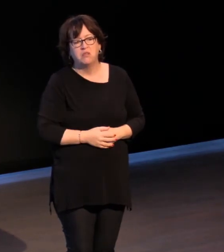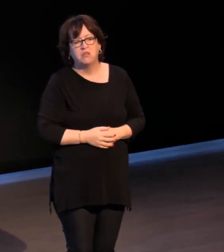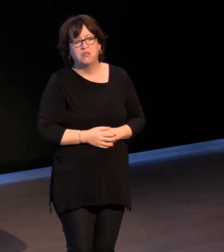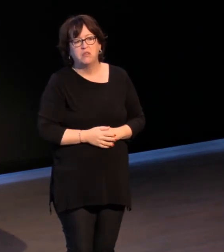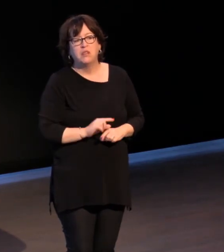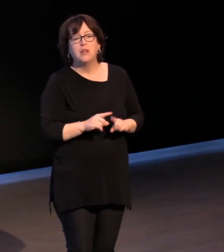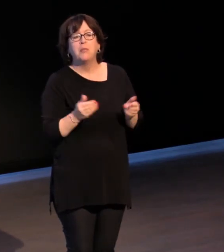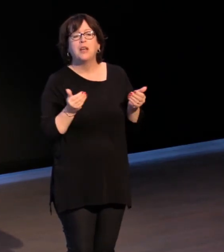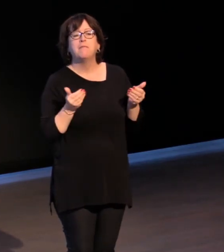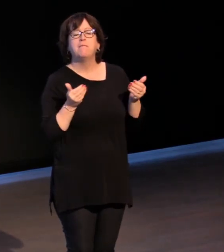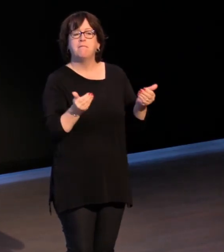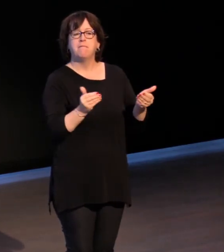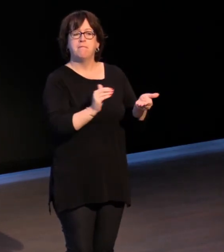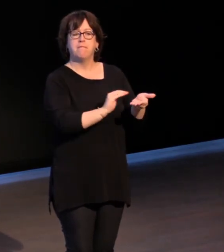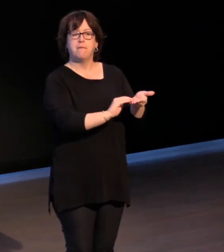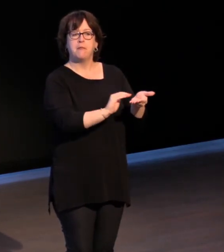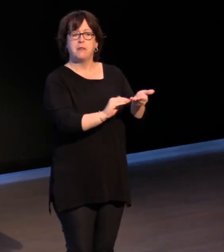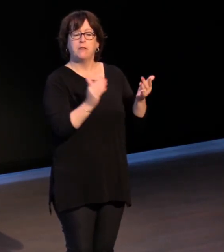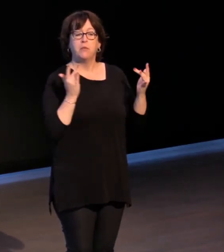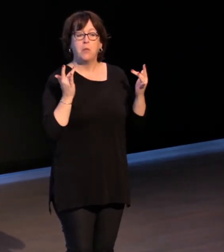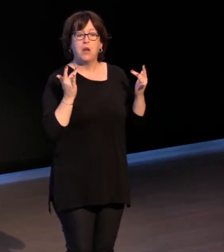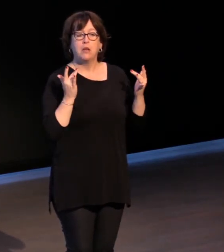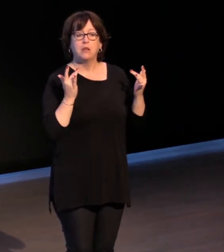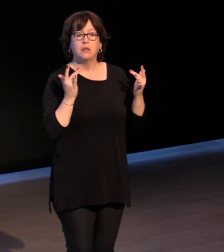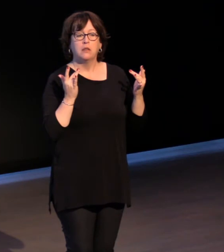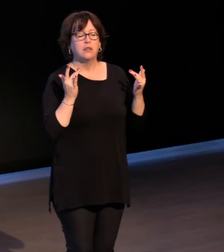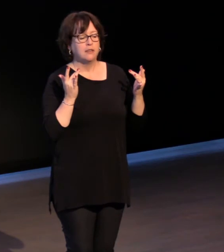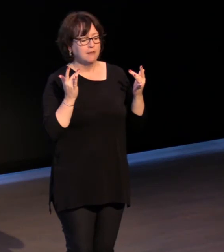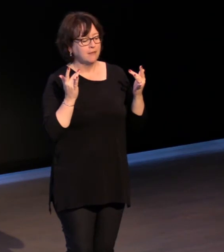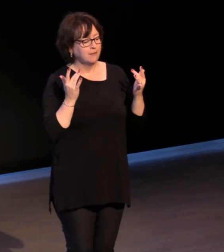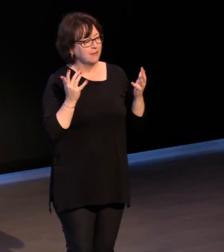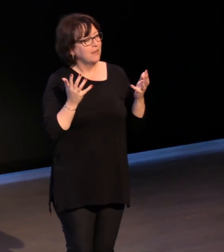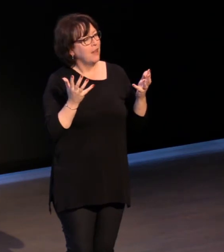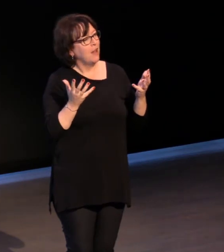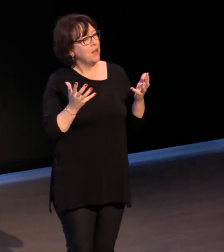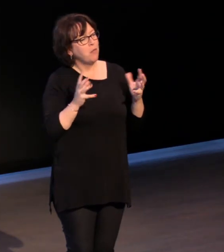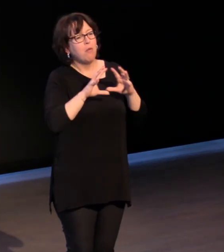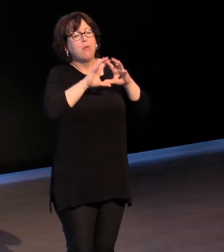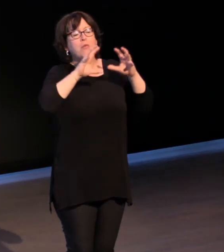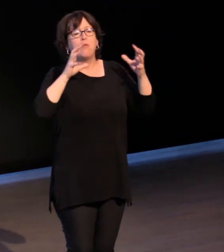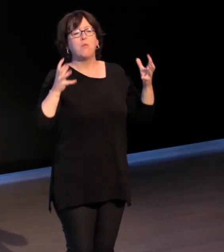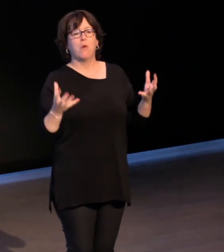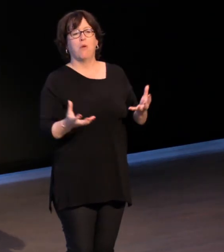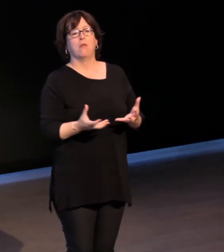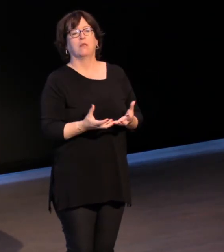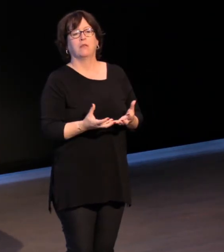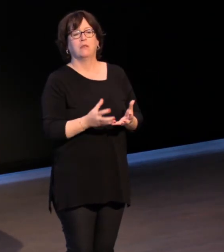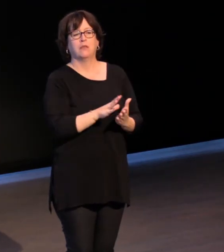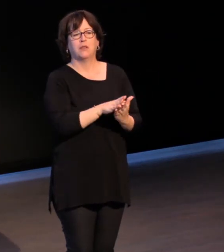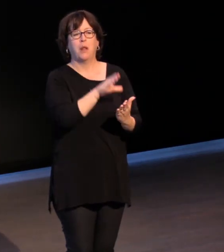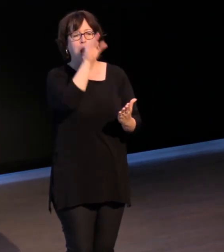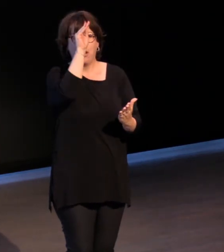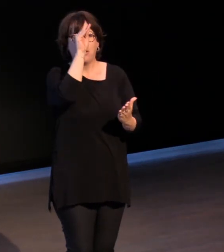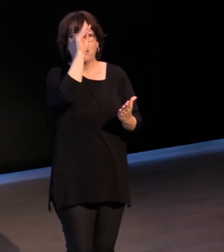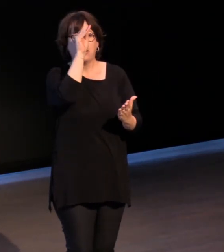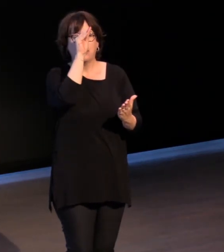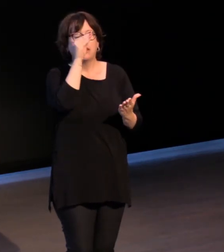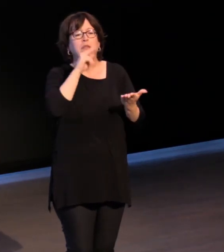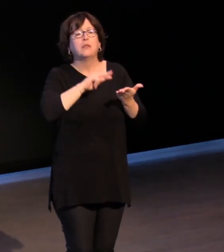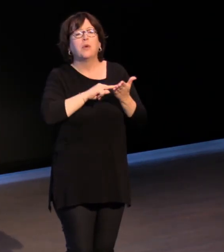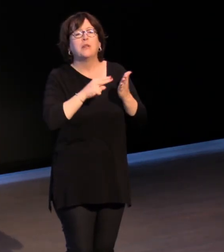but I did it because I wanted the world to learn the price of a lasting